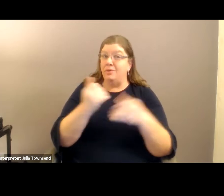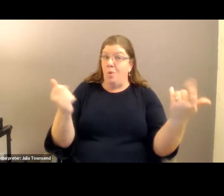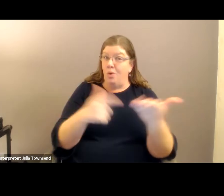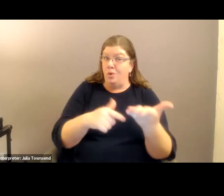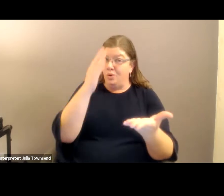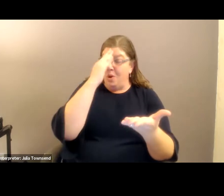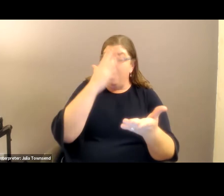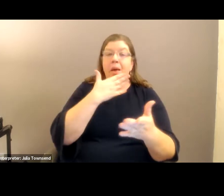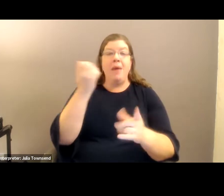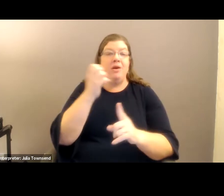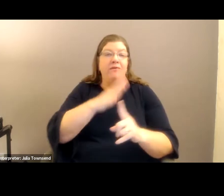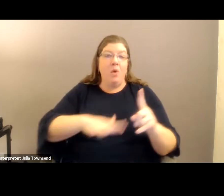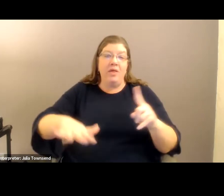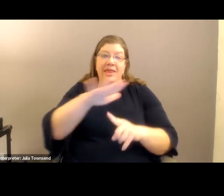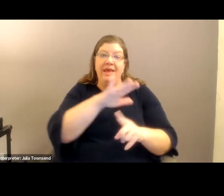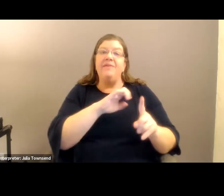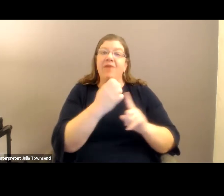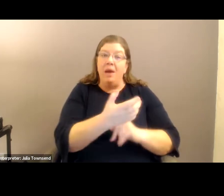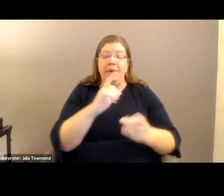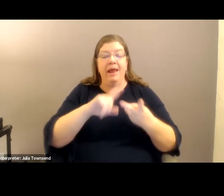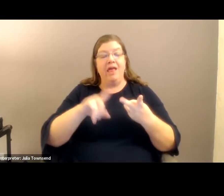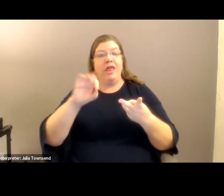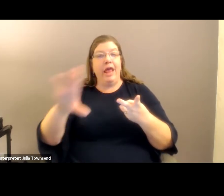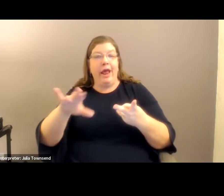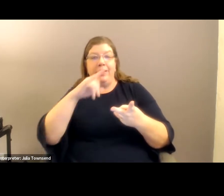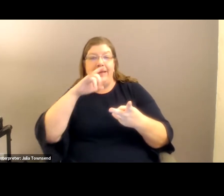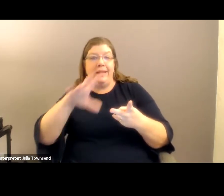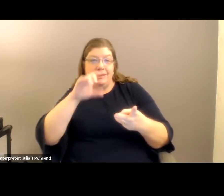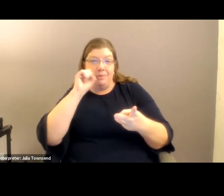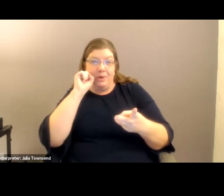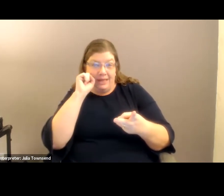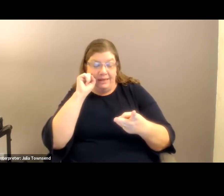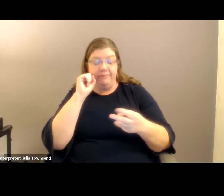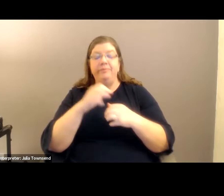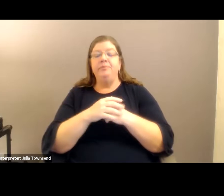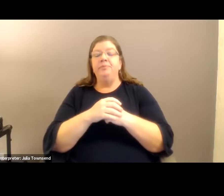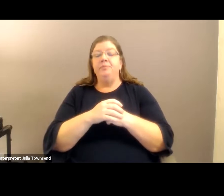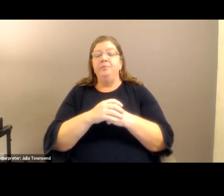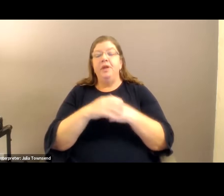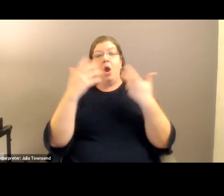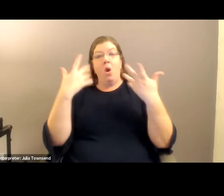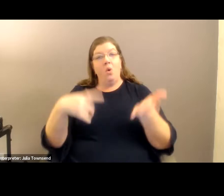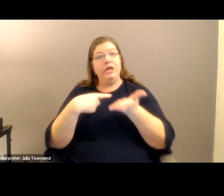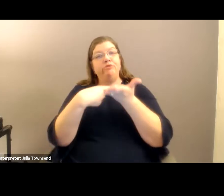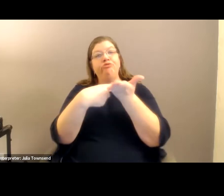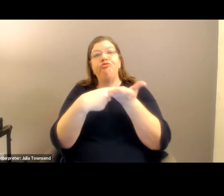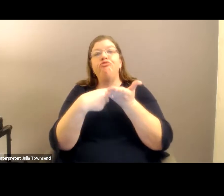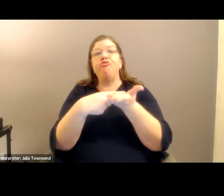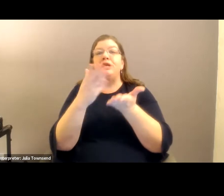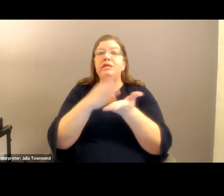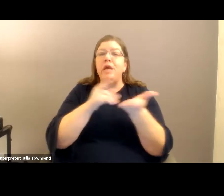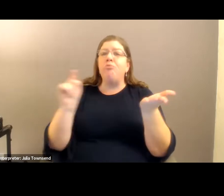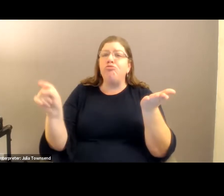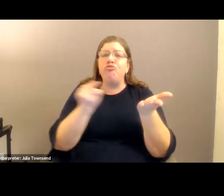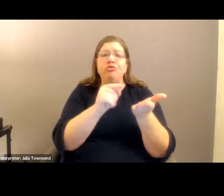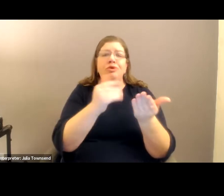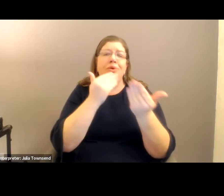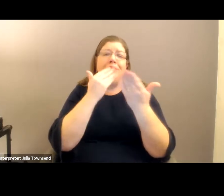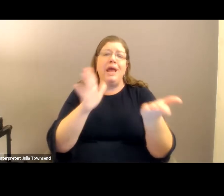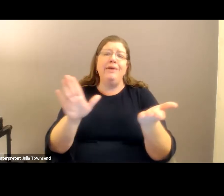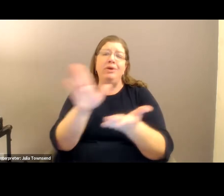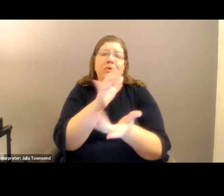for the environment and the air our kids breathe. And I've already talked with some of you about this issue, so thank you for your